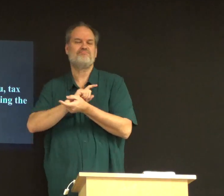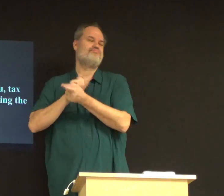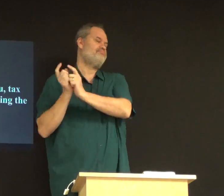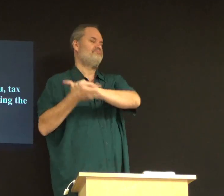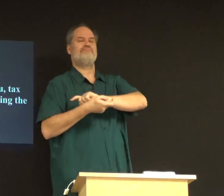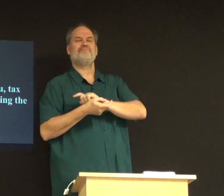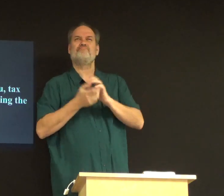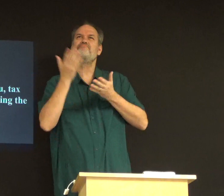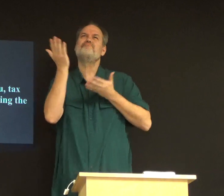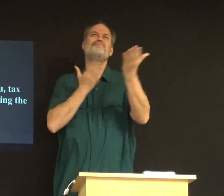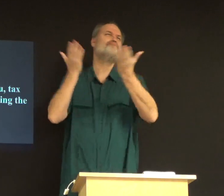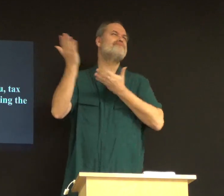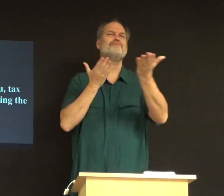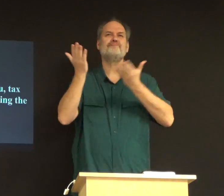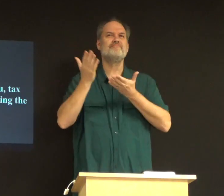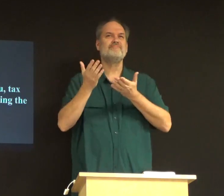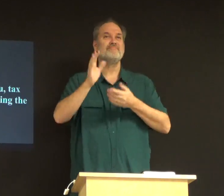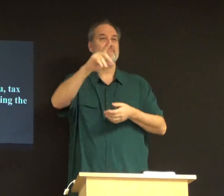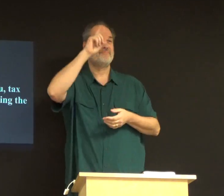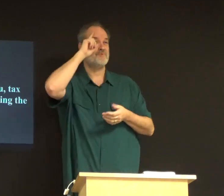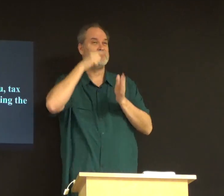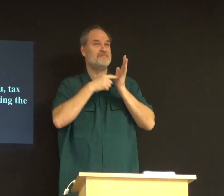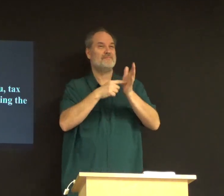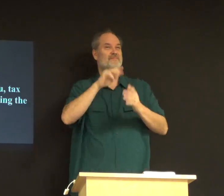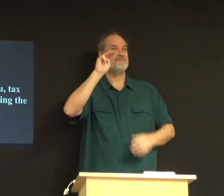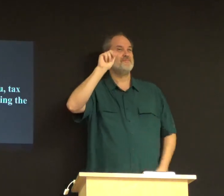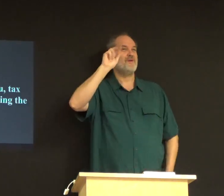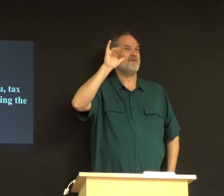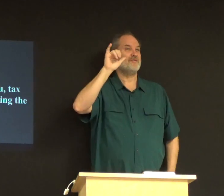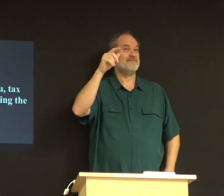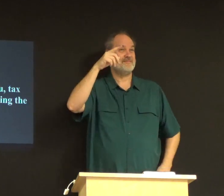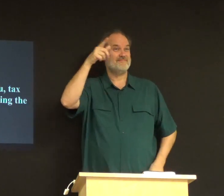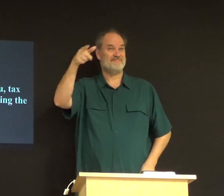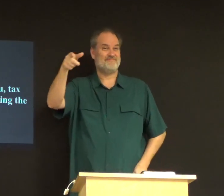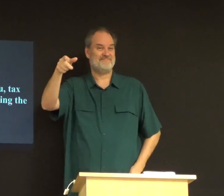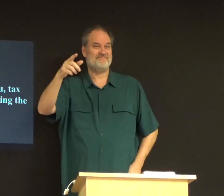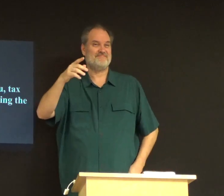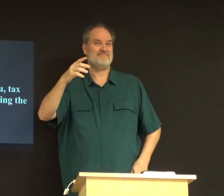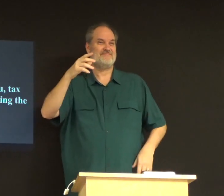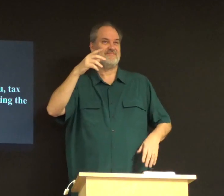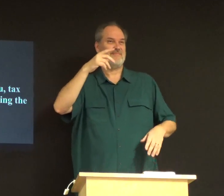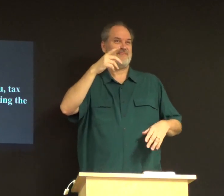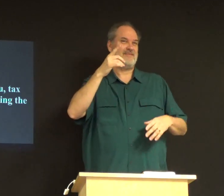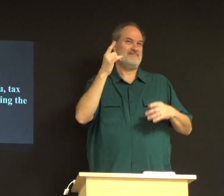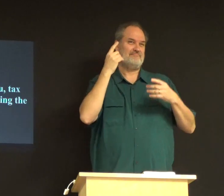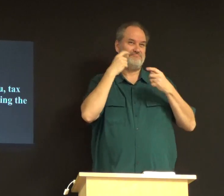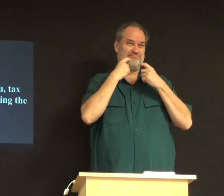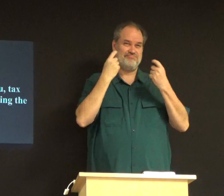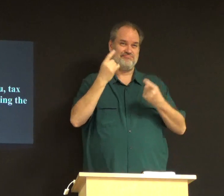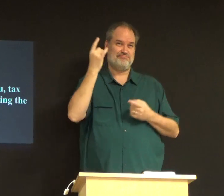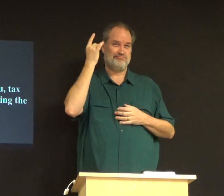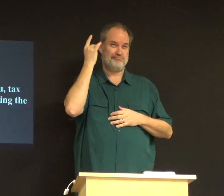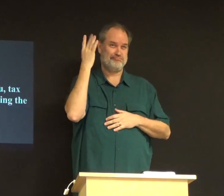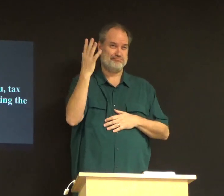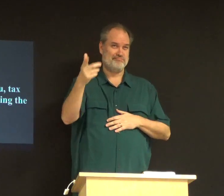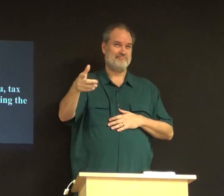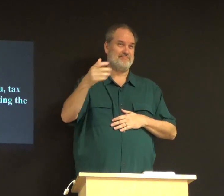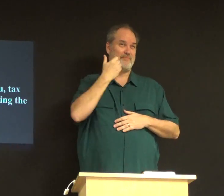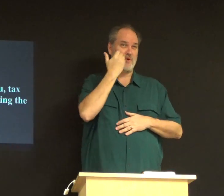it. So now it's about, you know, putting the same experiment when they change them in the first place.